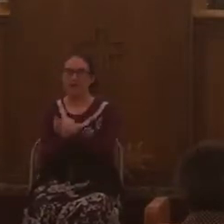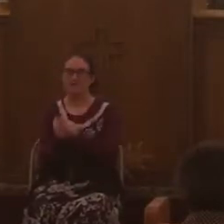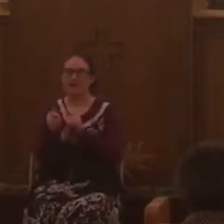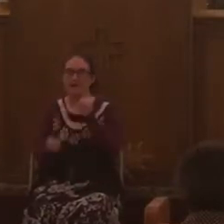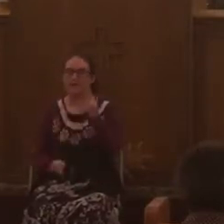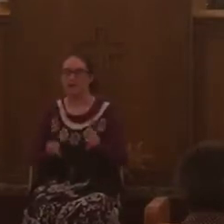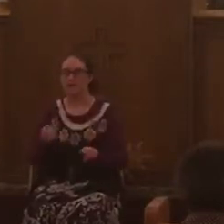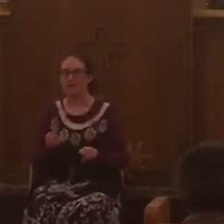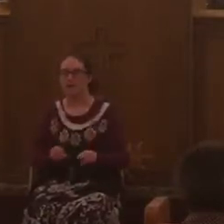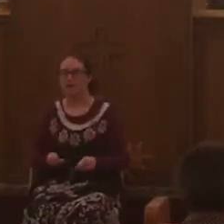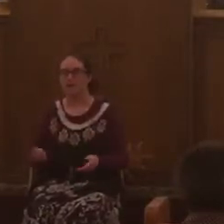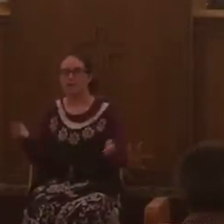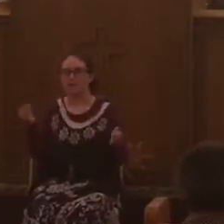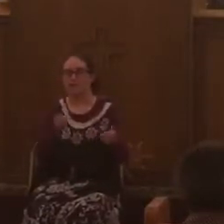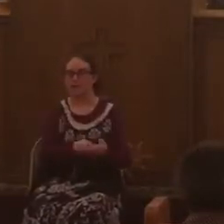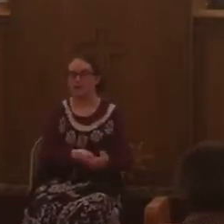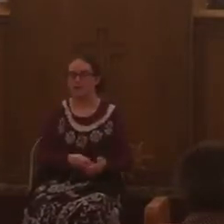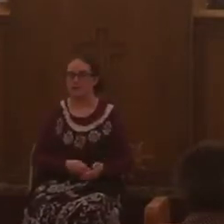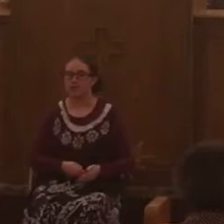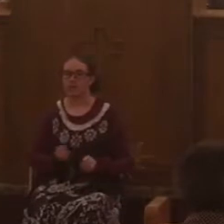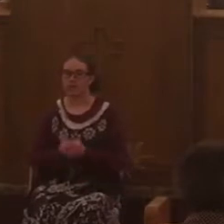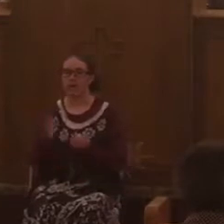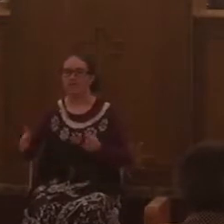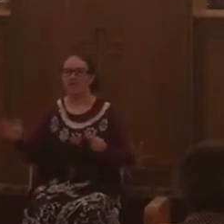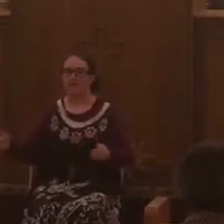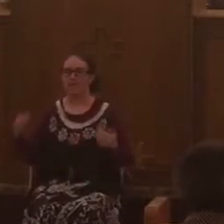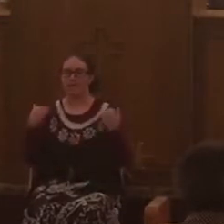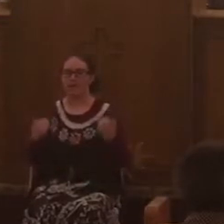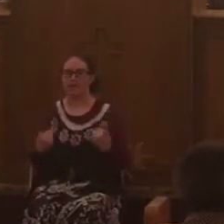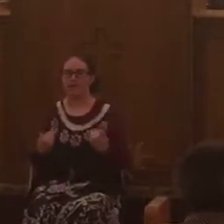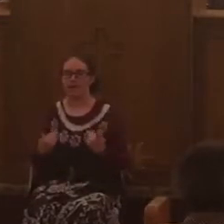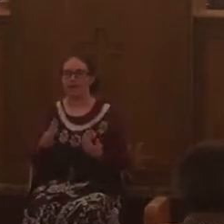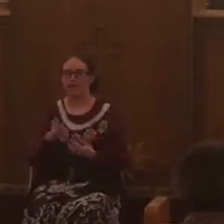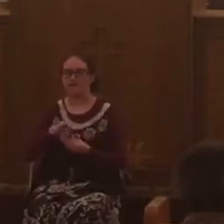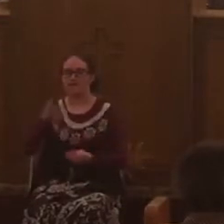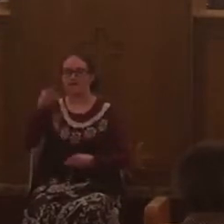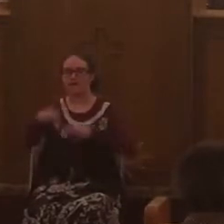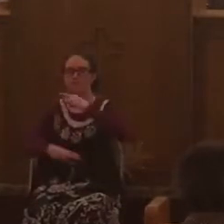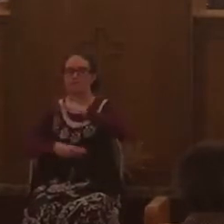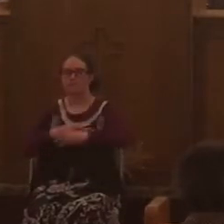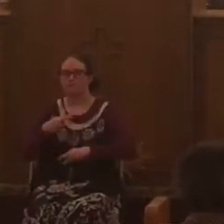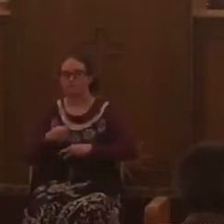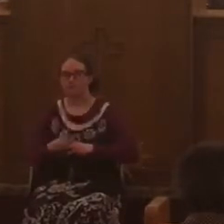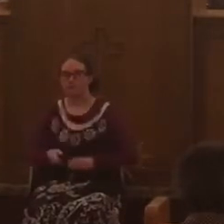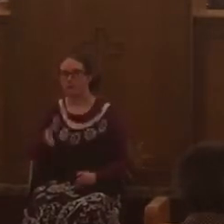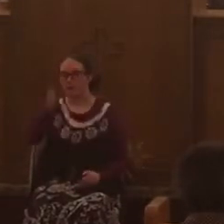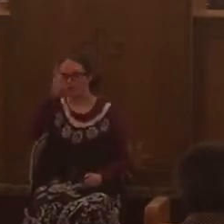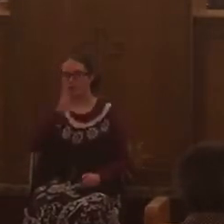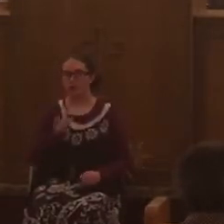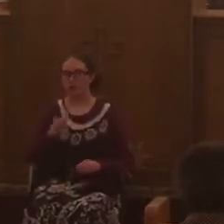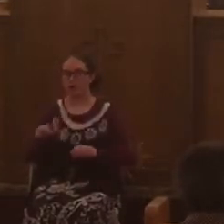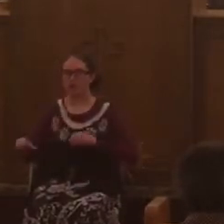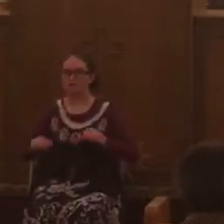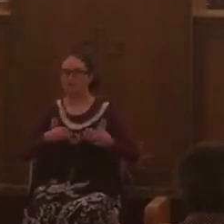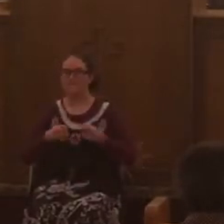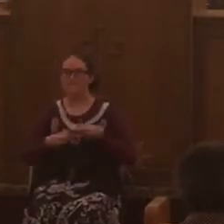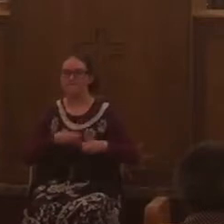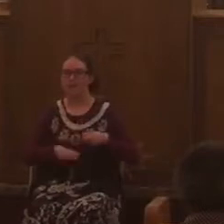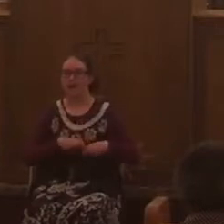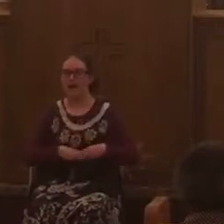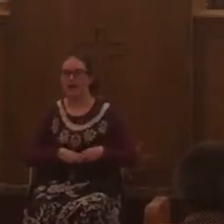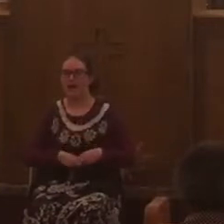tonight, amen, that this church needs to be at a place where we can speak against these spirits of hell and these